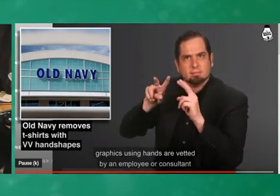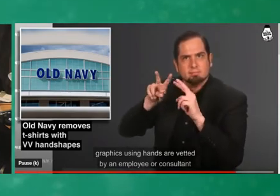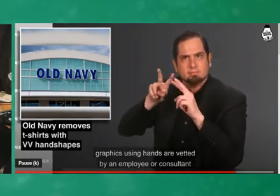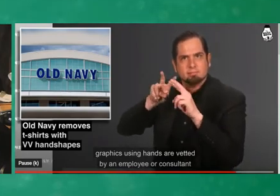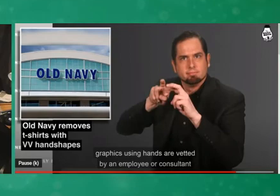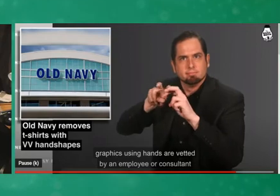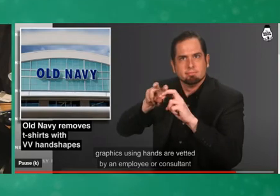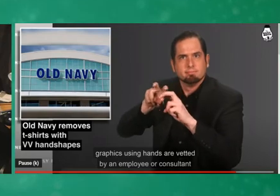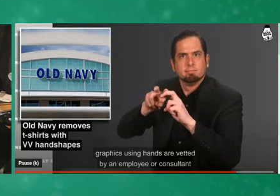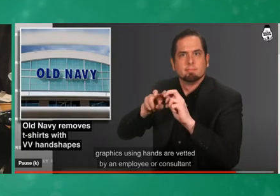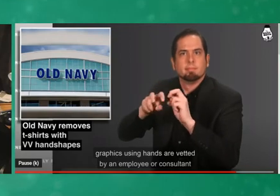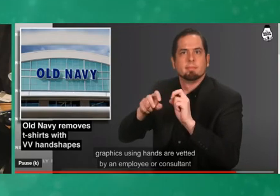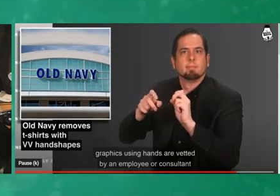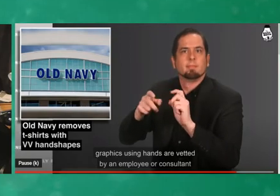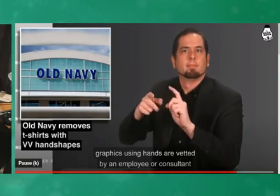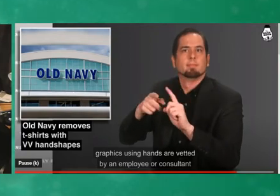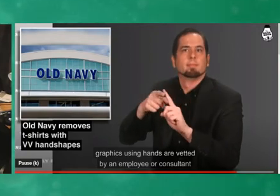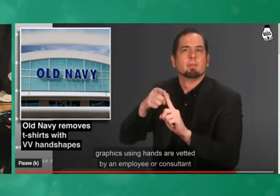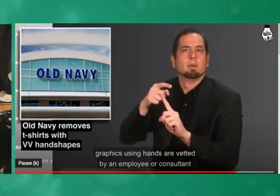looked at,